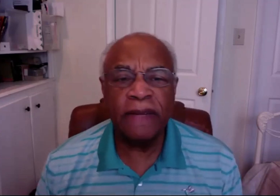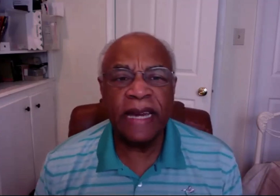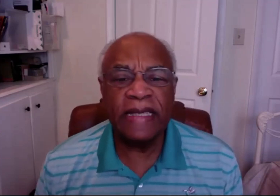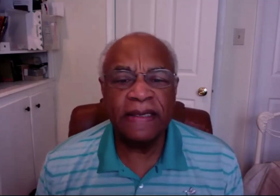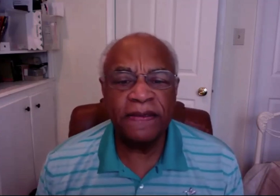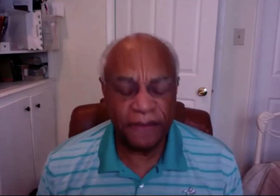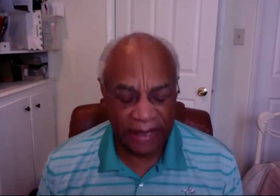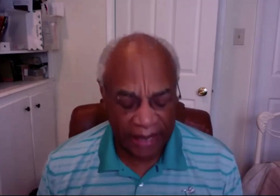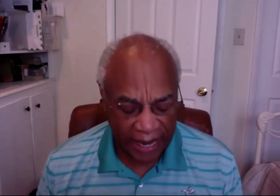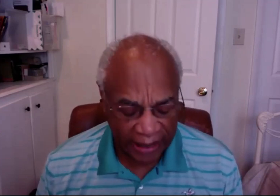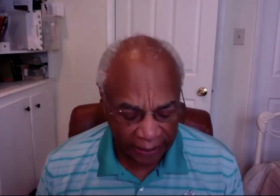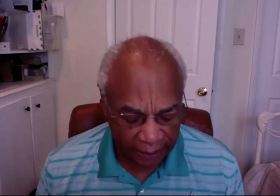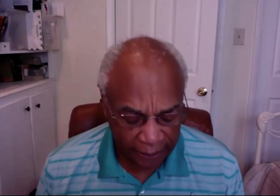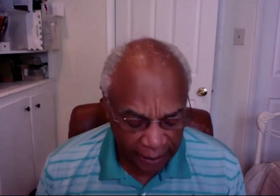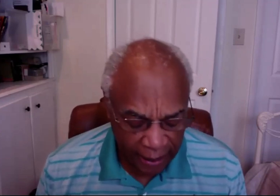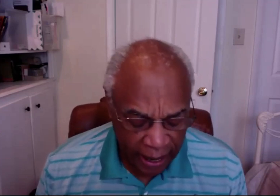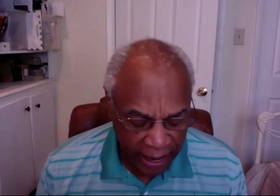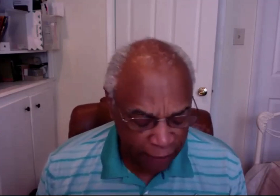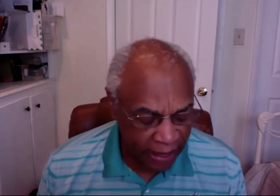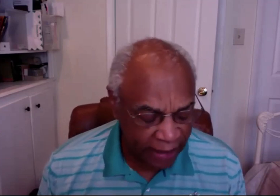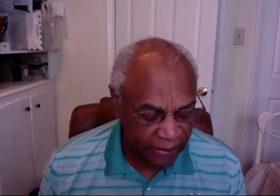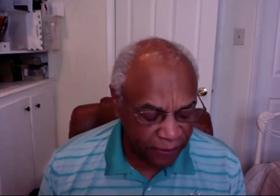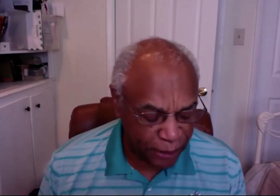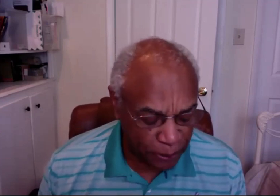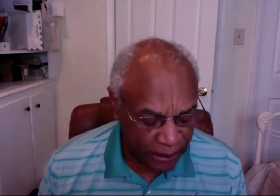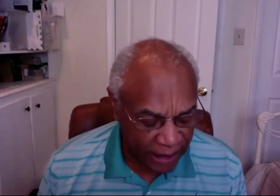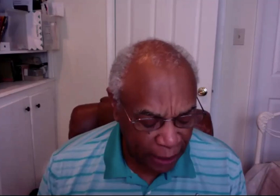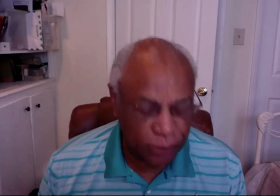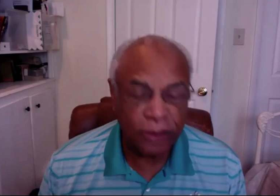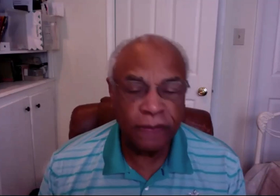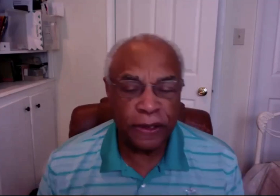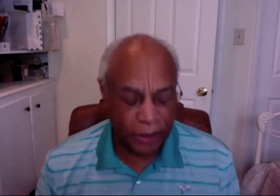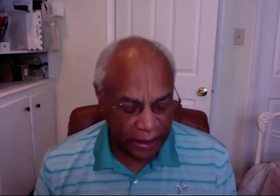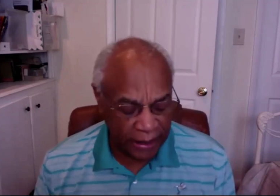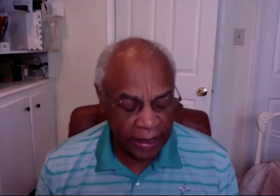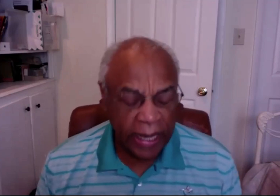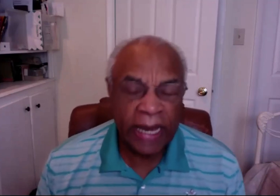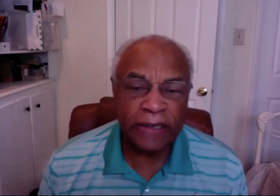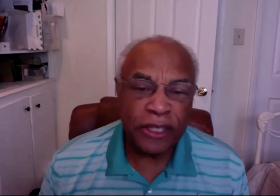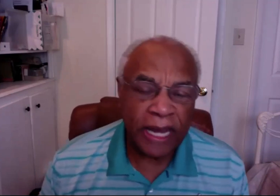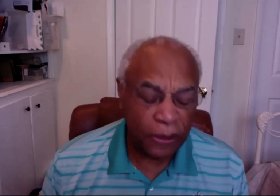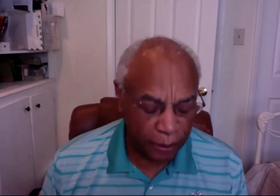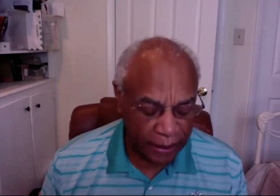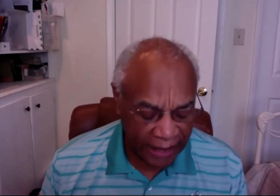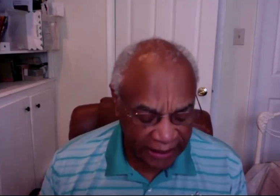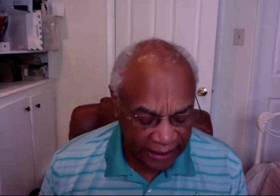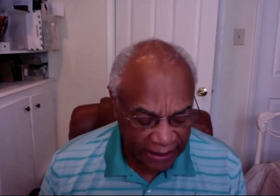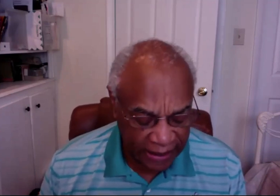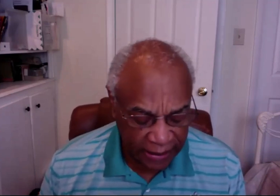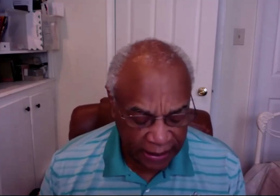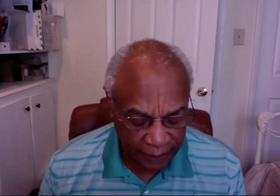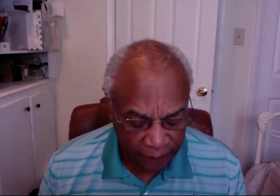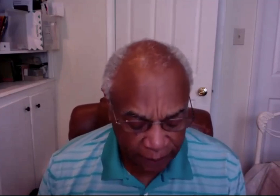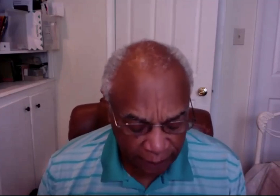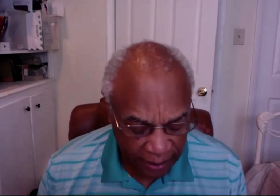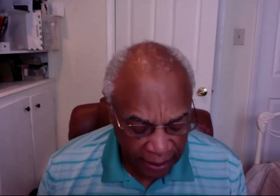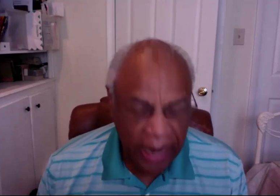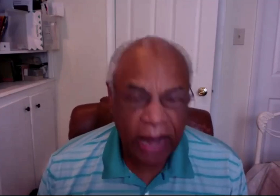spring of 1959. I arrived as a freshman at Howard University in January